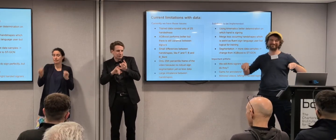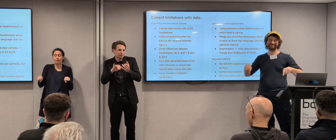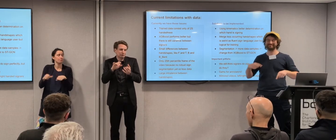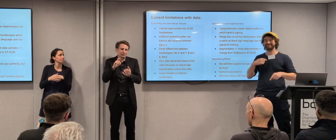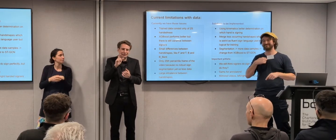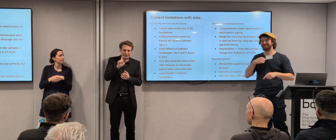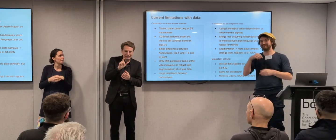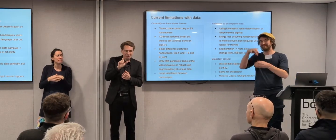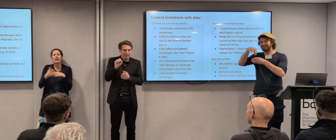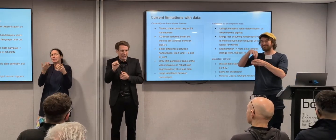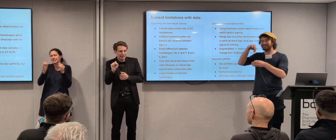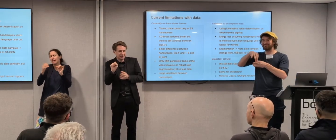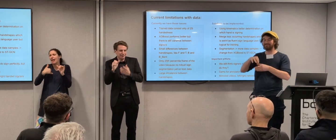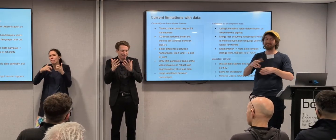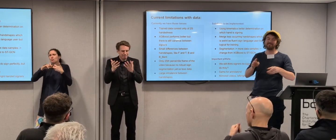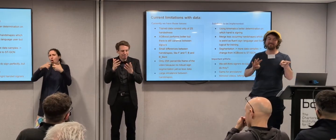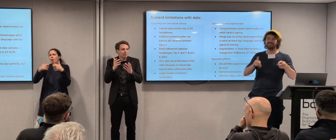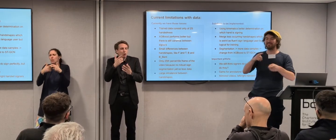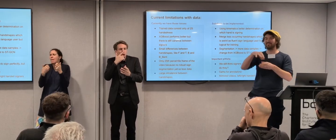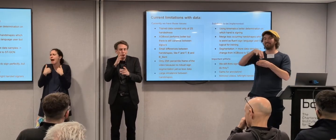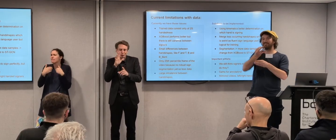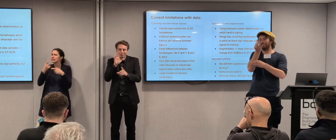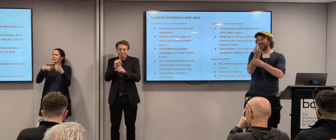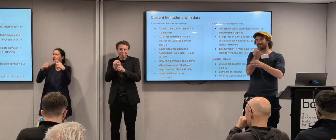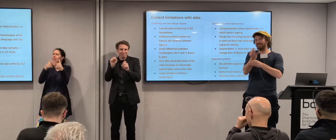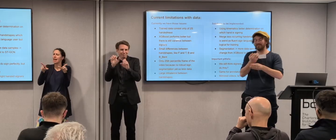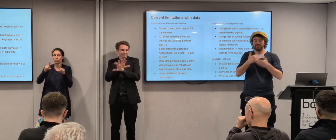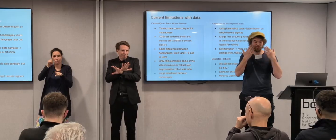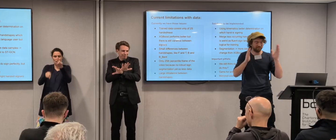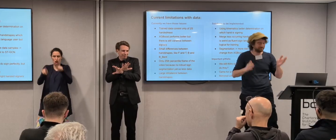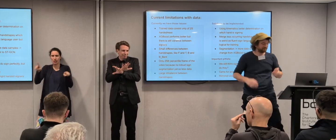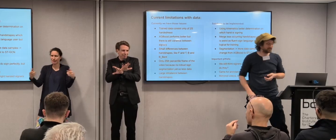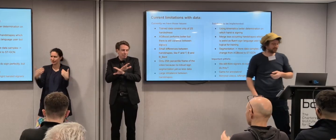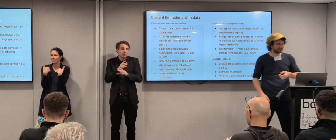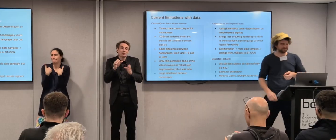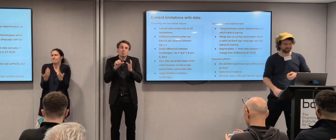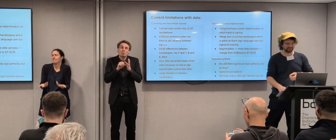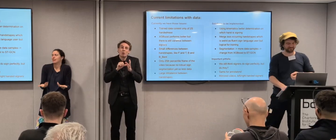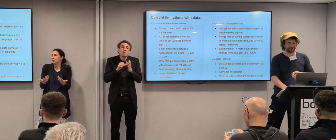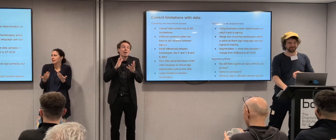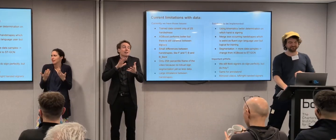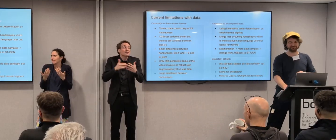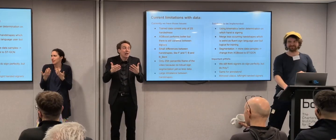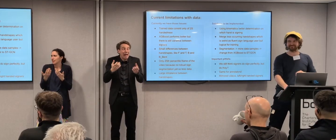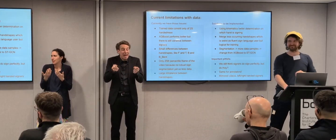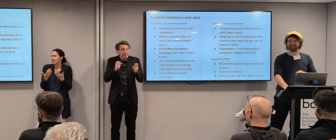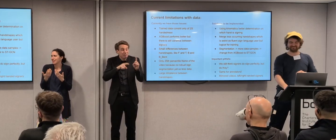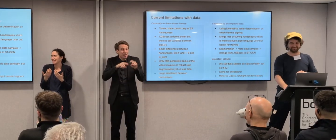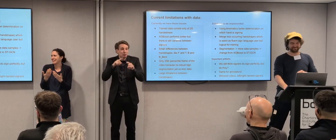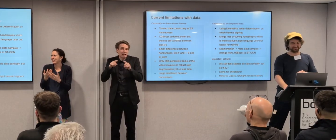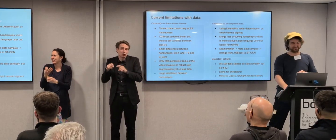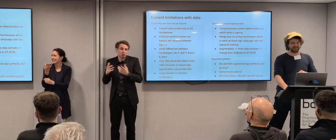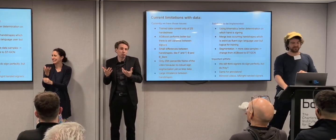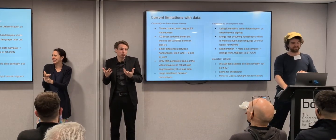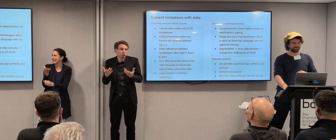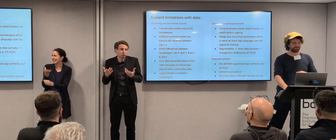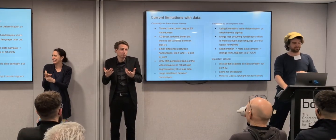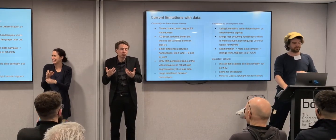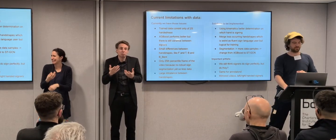The problem is still that there are variations within sign language. So you could have one